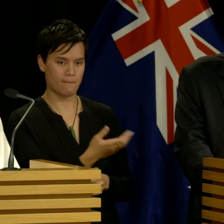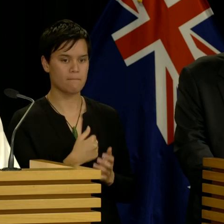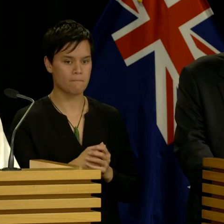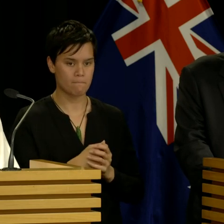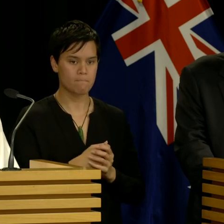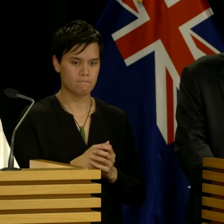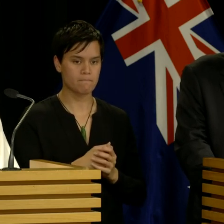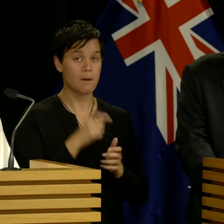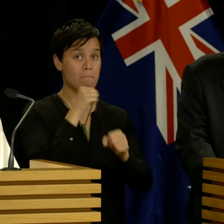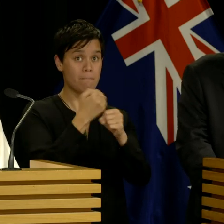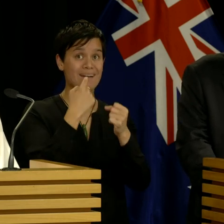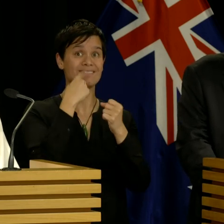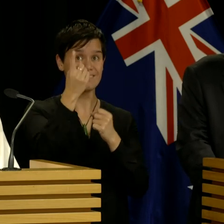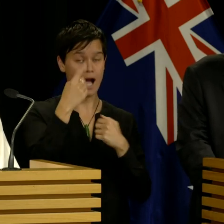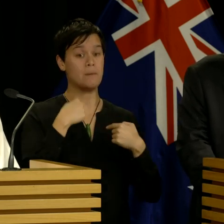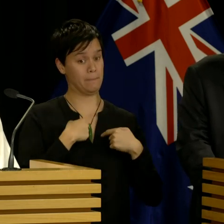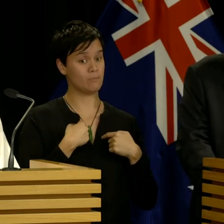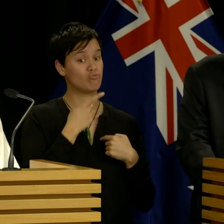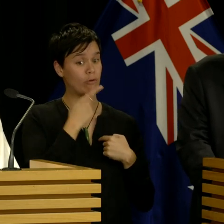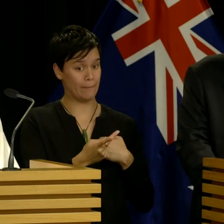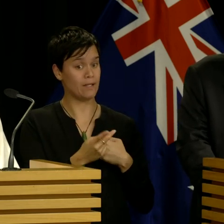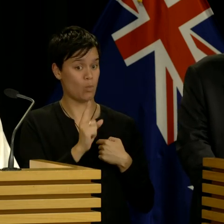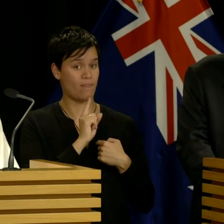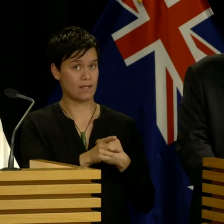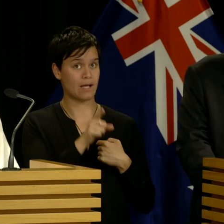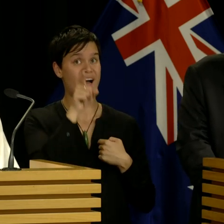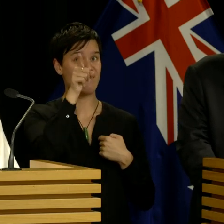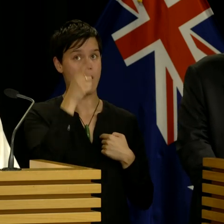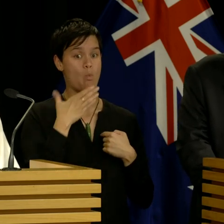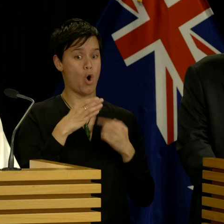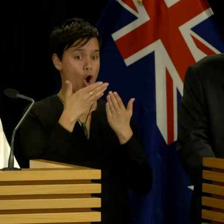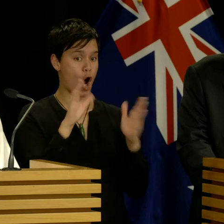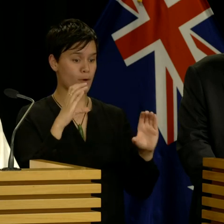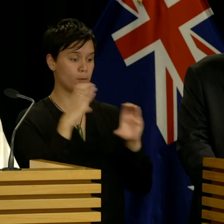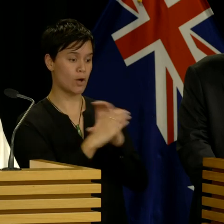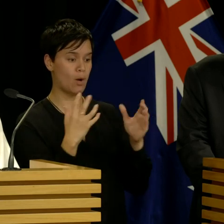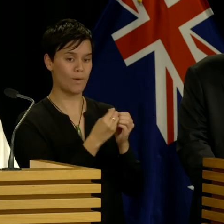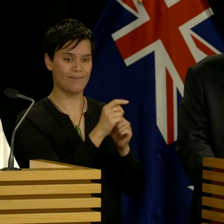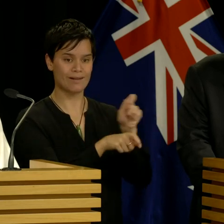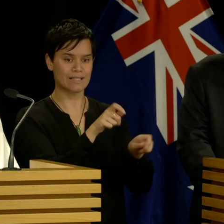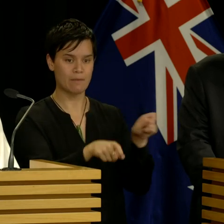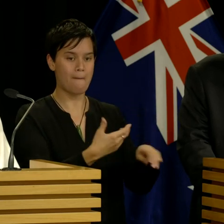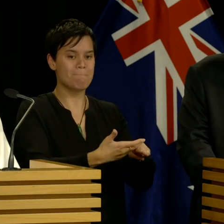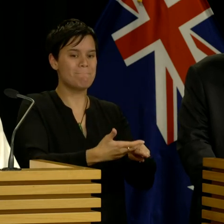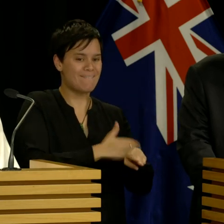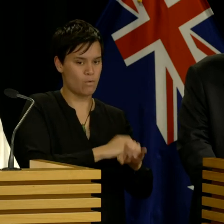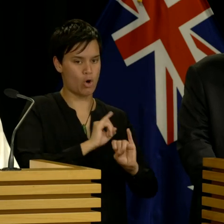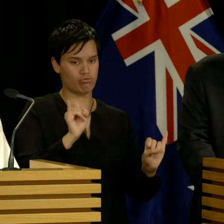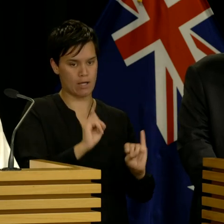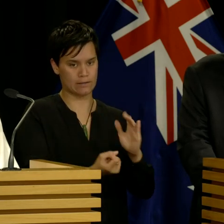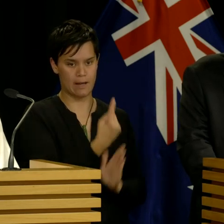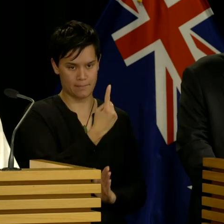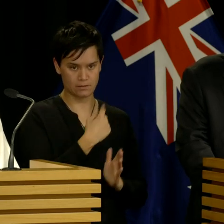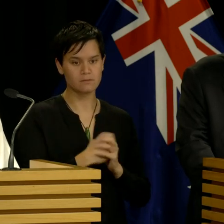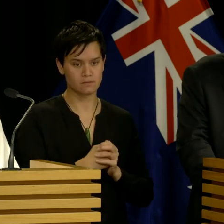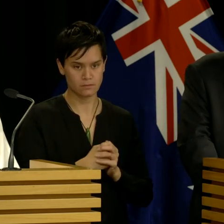important to reiterate this, is they want a dialogue with their customers now rather than when perhaps a crisis emerges.